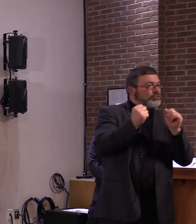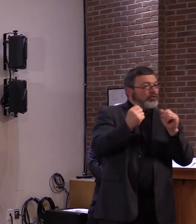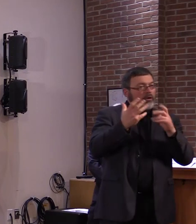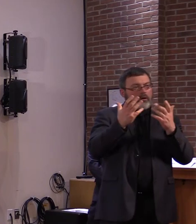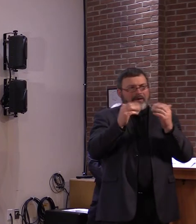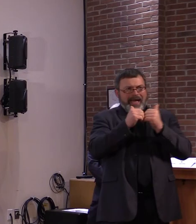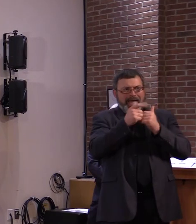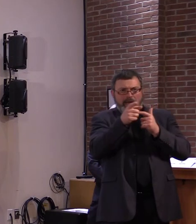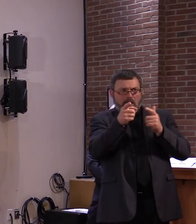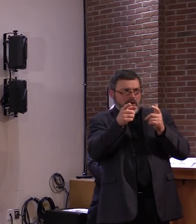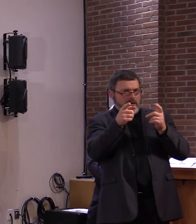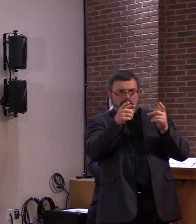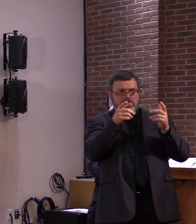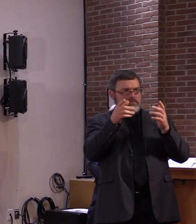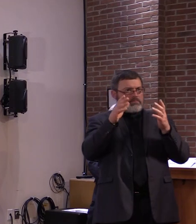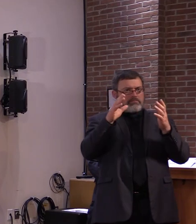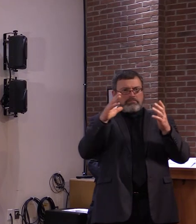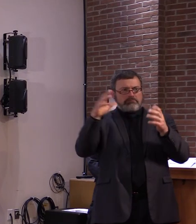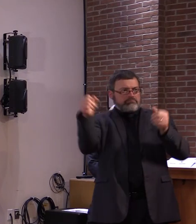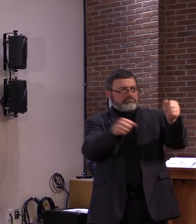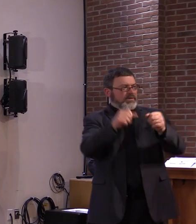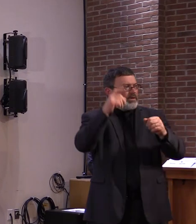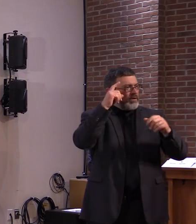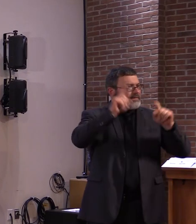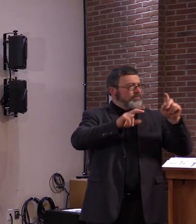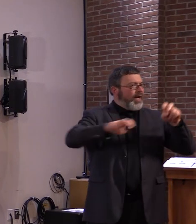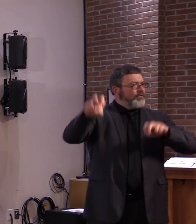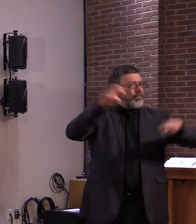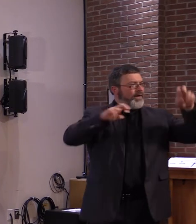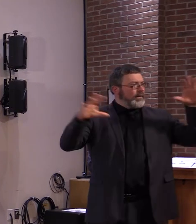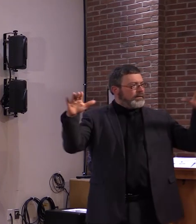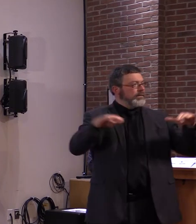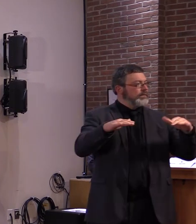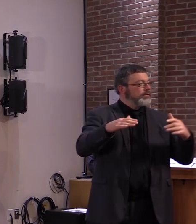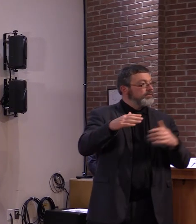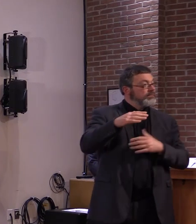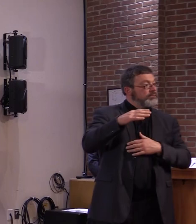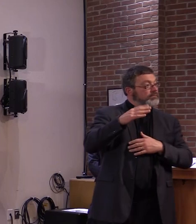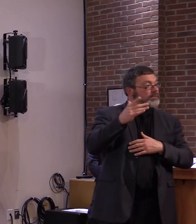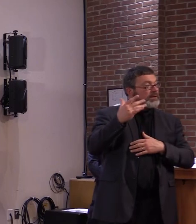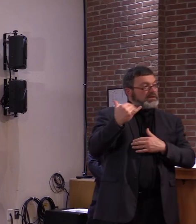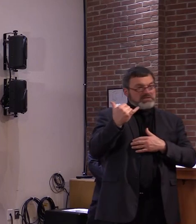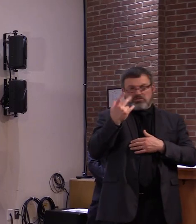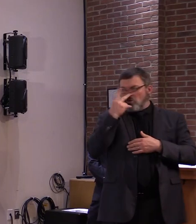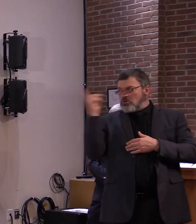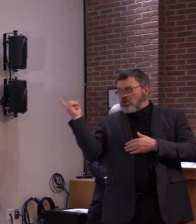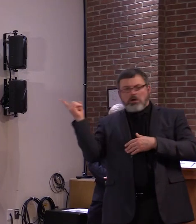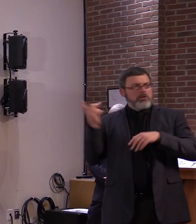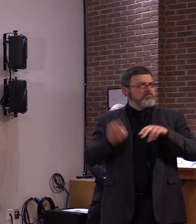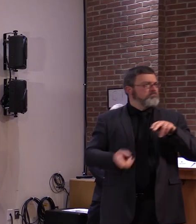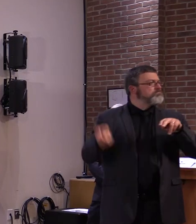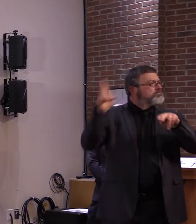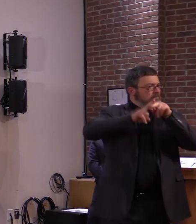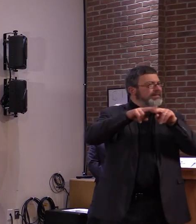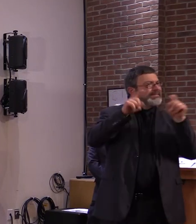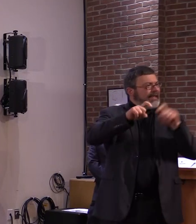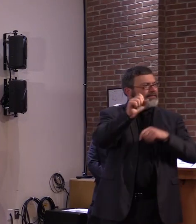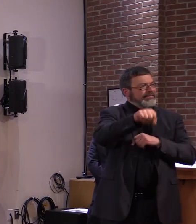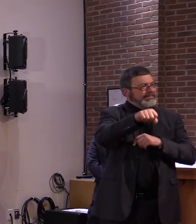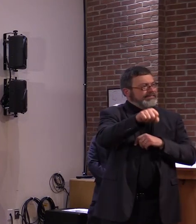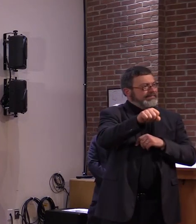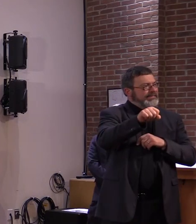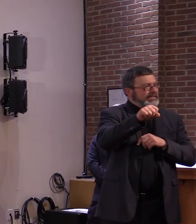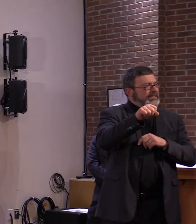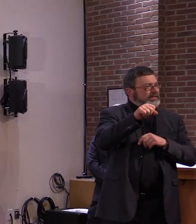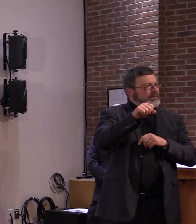of the high volumes of testing that we're seeing are sort of connected with the monitoring strategy on college